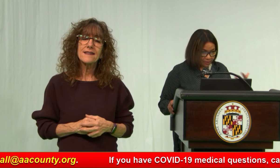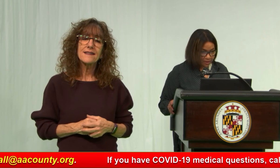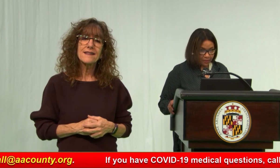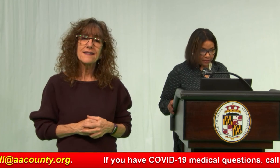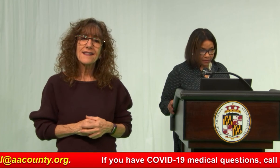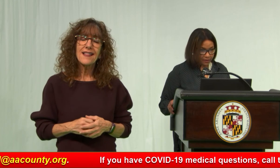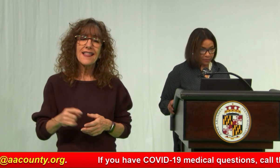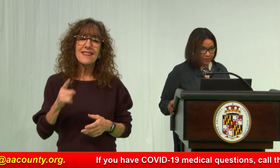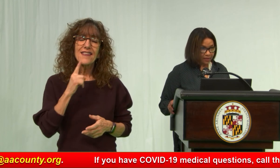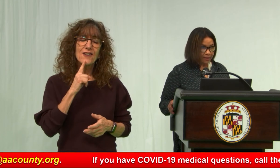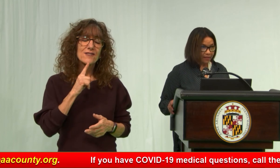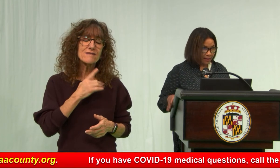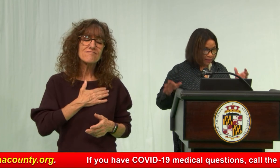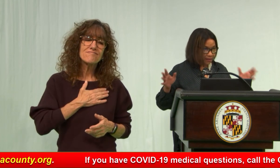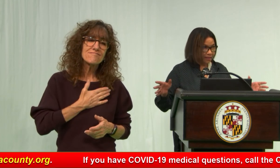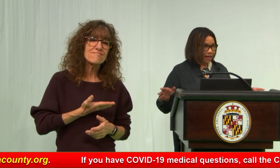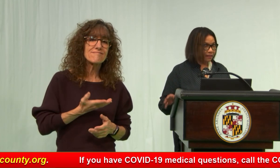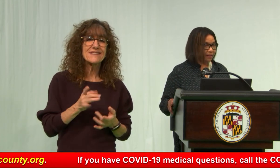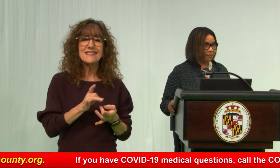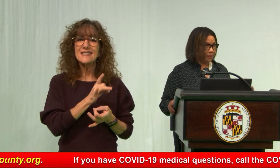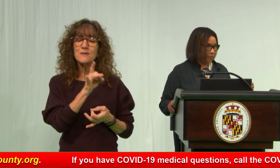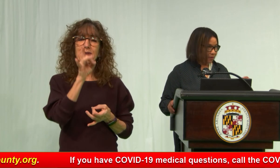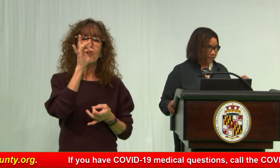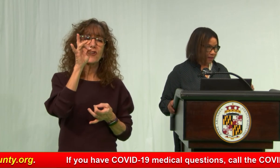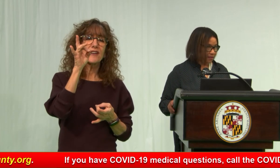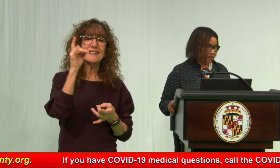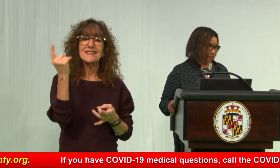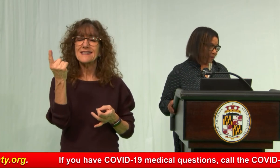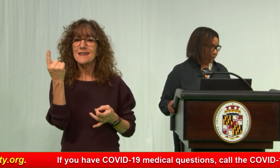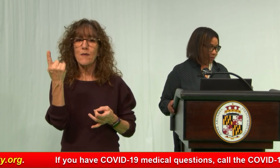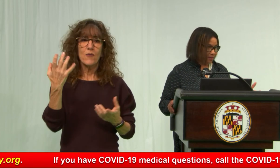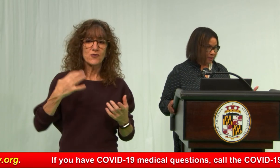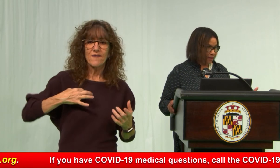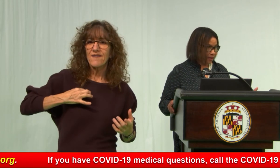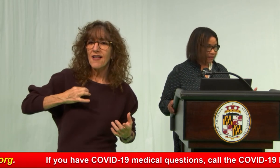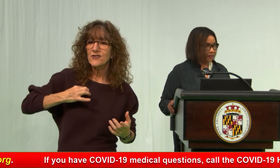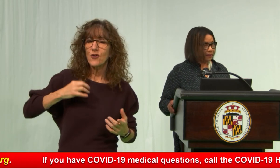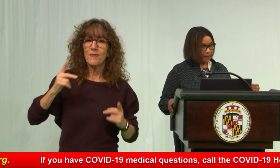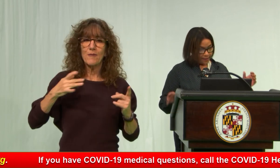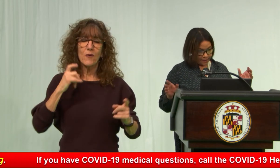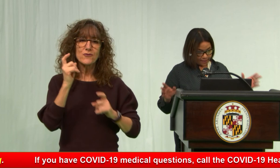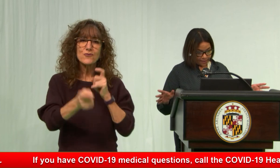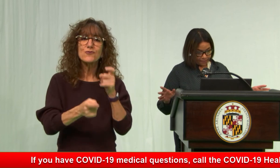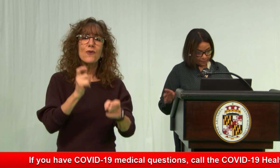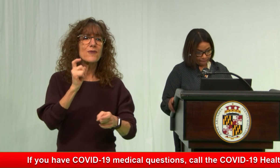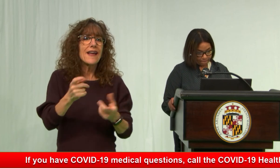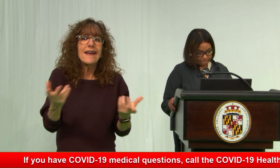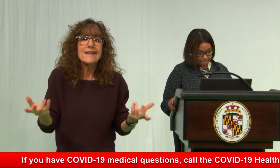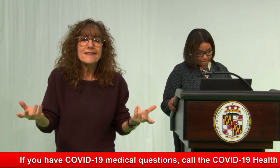There's a generous spirit in the community that needs an outlet. People want to volunteer. People want to donate.